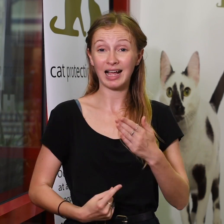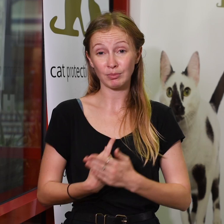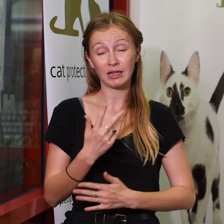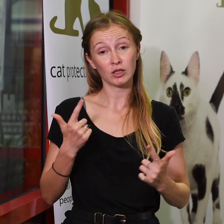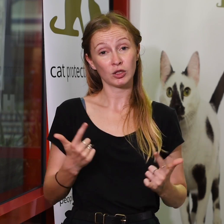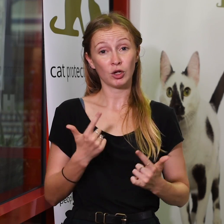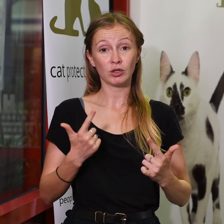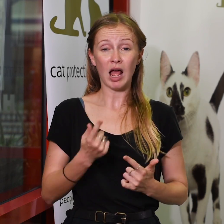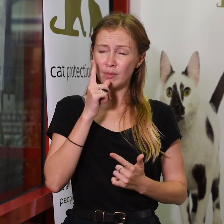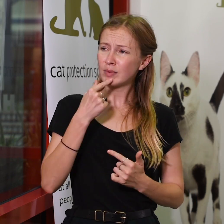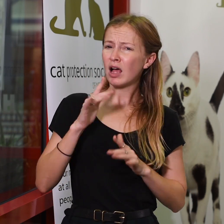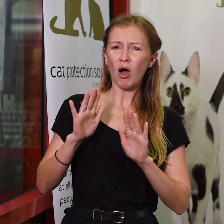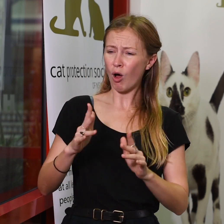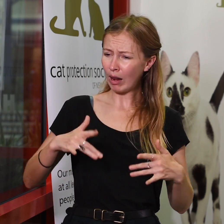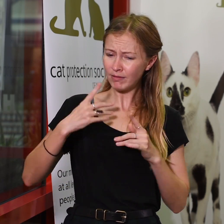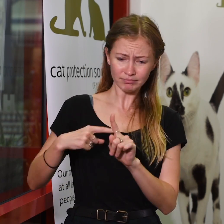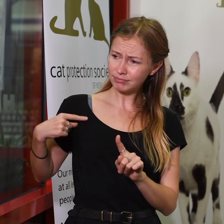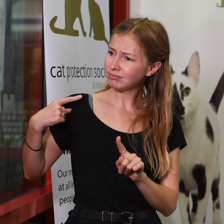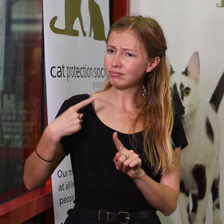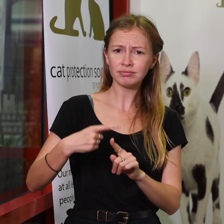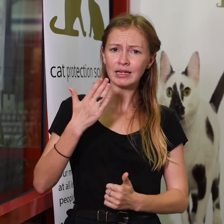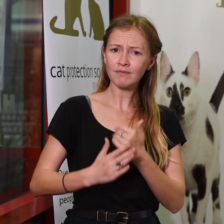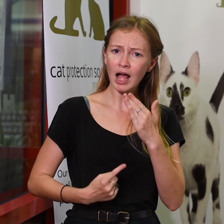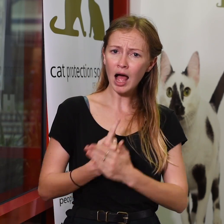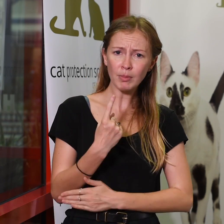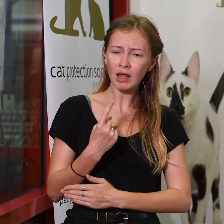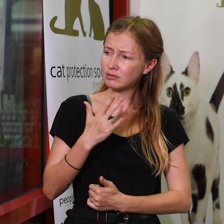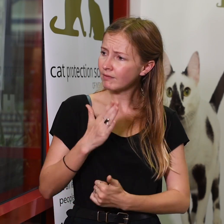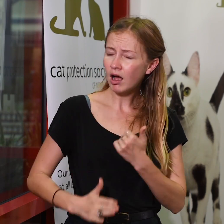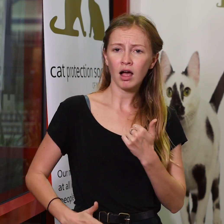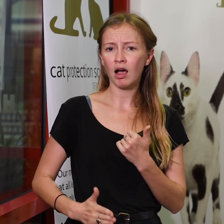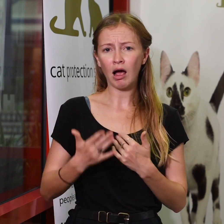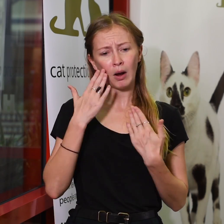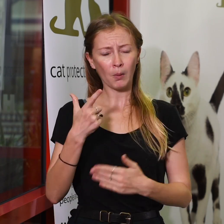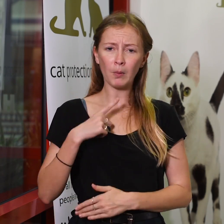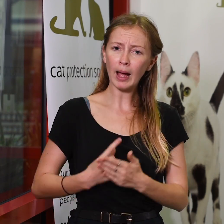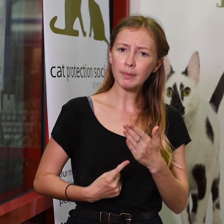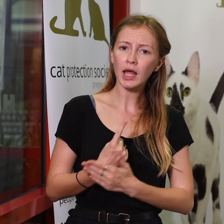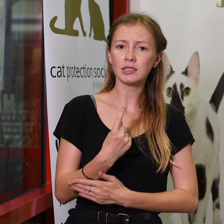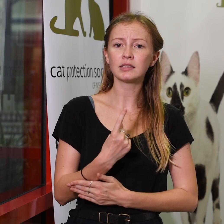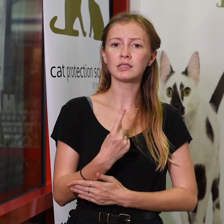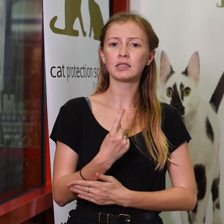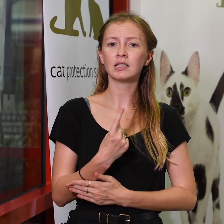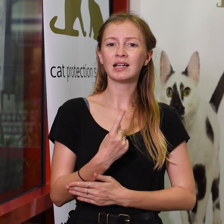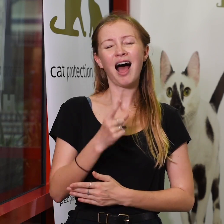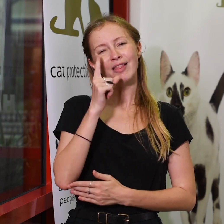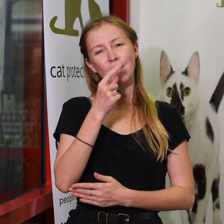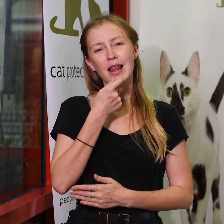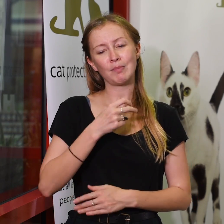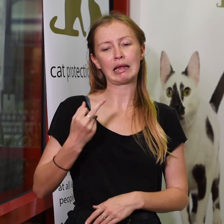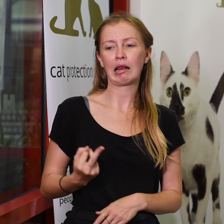well, we've lived there for a long time, the cat's never done this before, get a little bit blasé